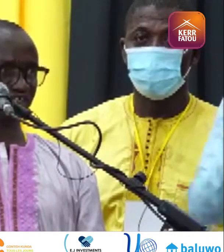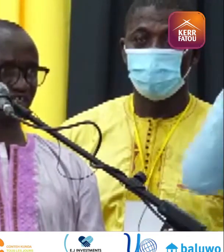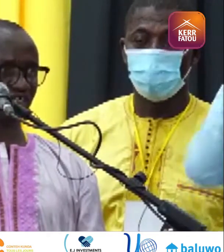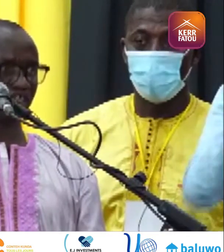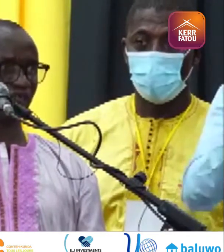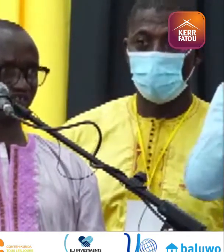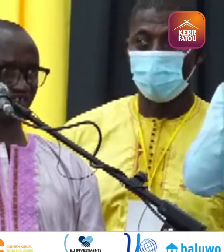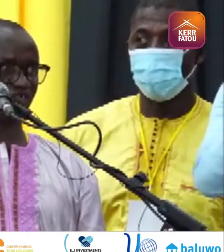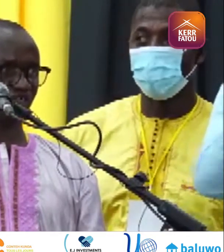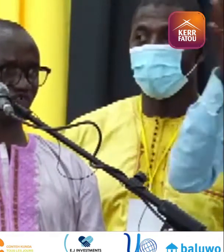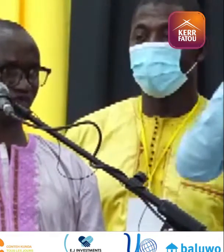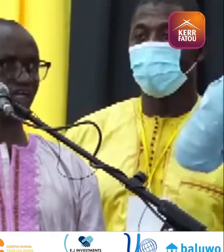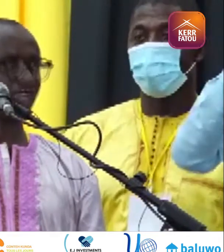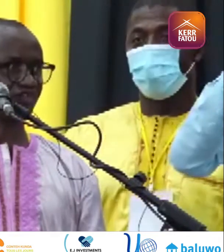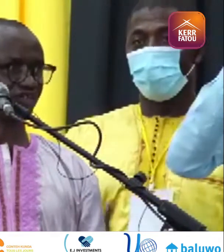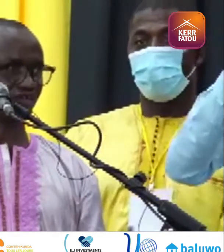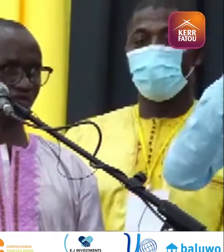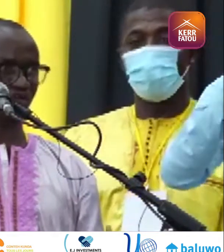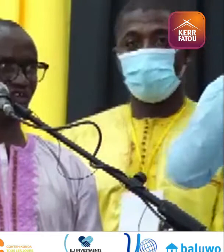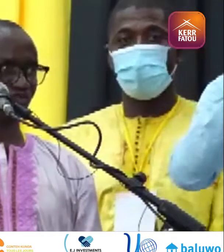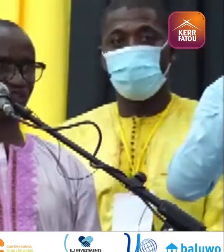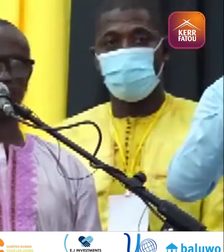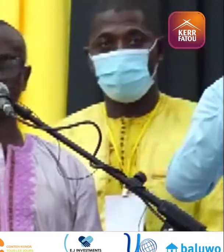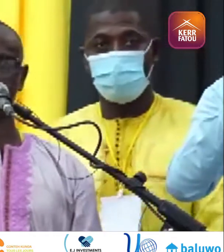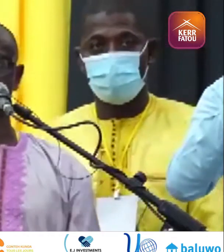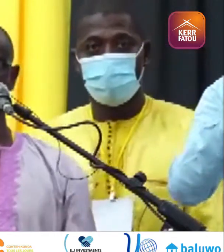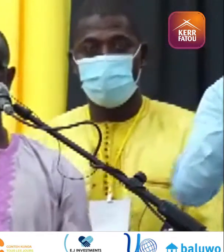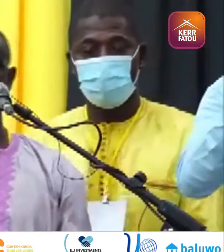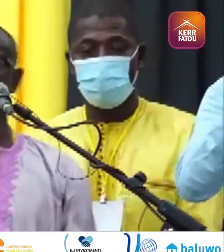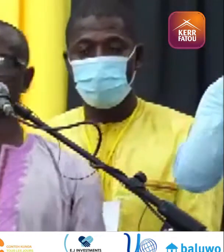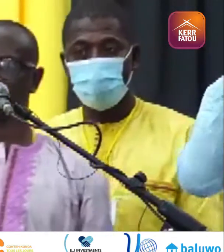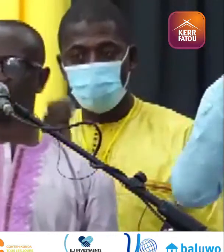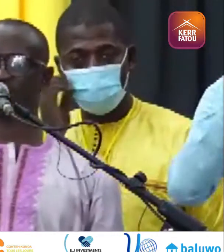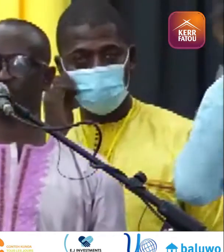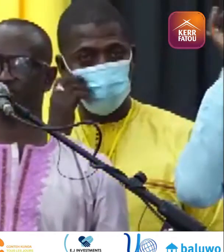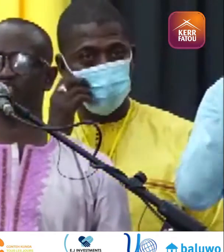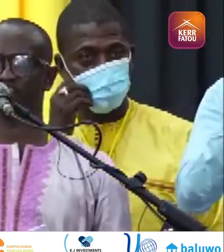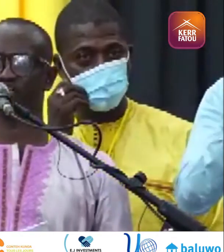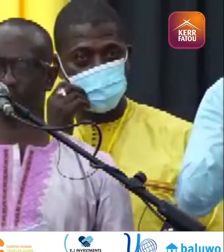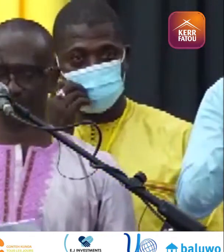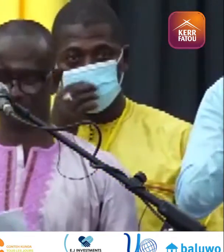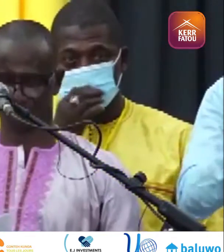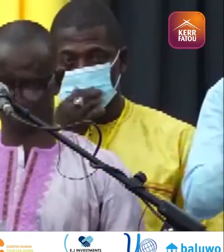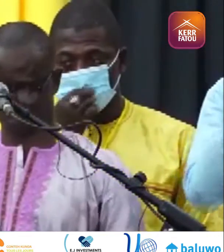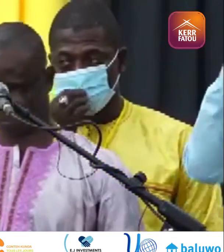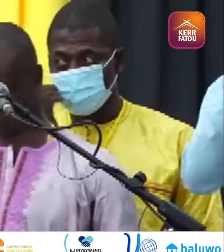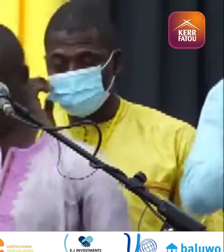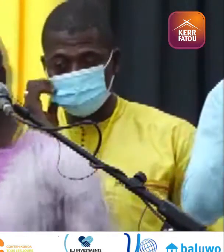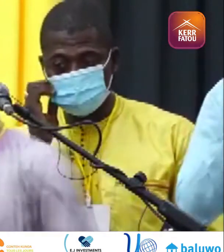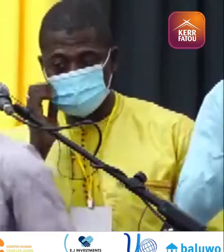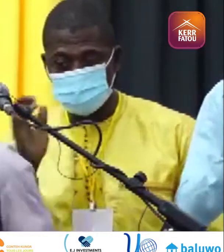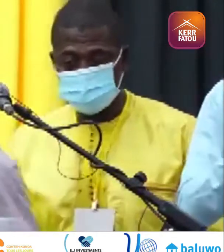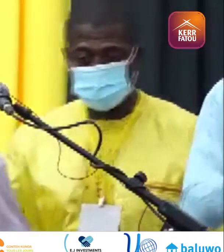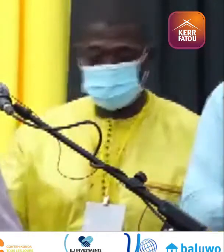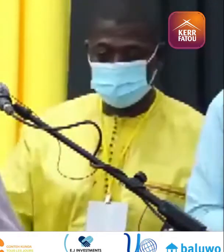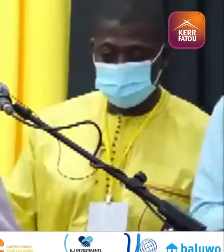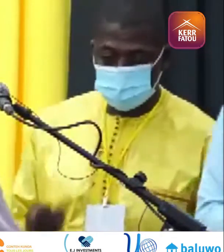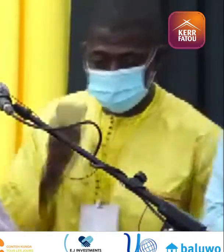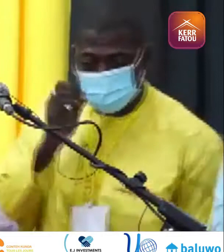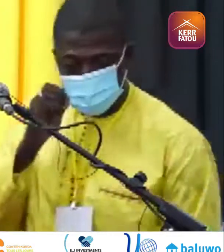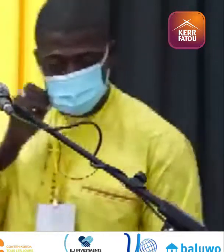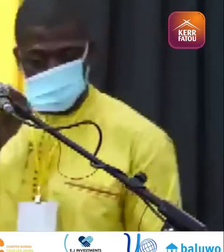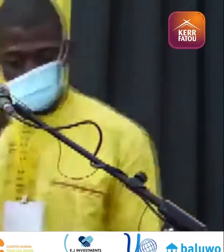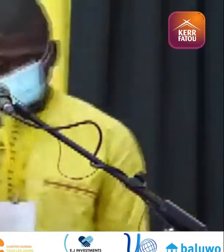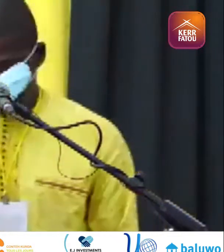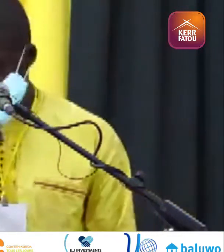to commend the Secretariat that was responsible. I thank you for the job well done. And Congress delegates, I thank you all.